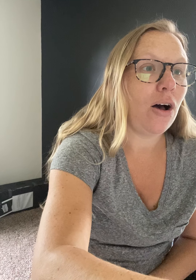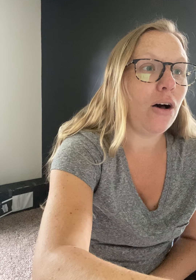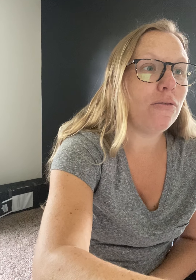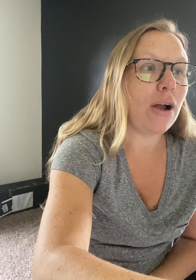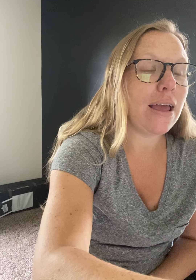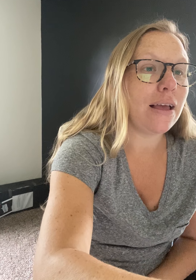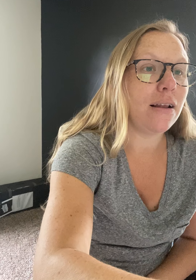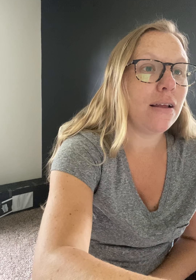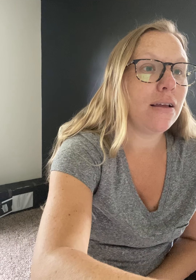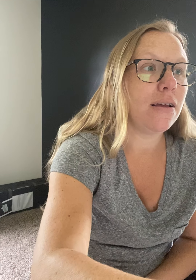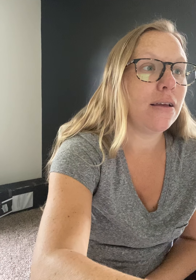All right.